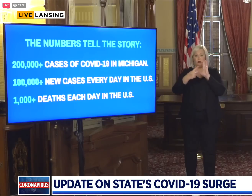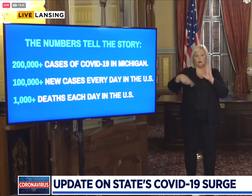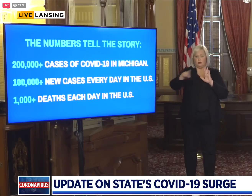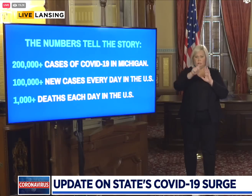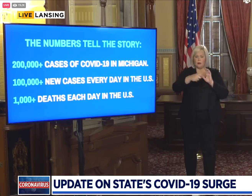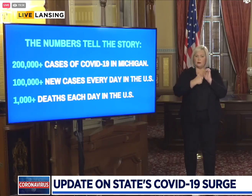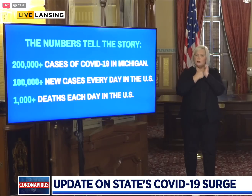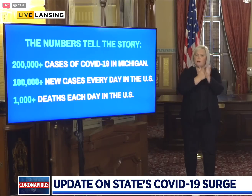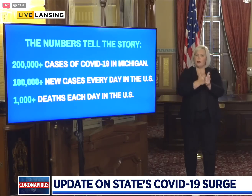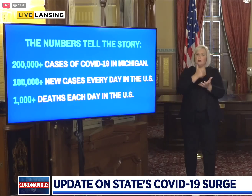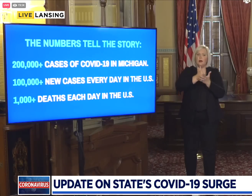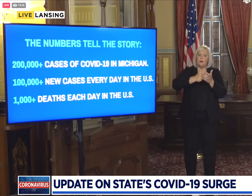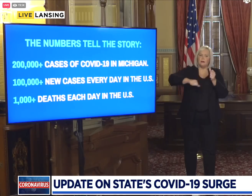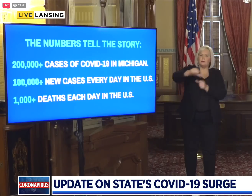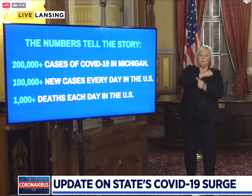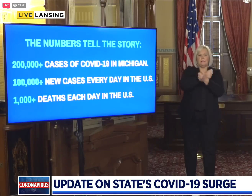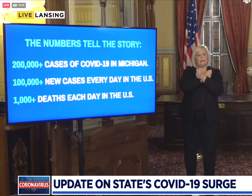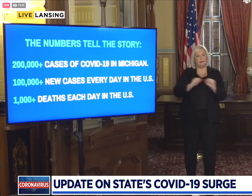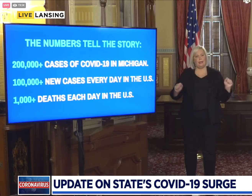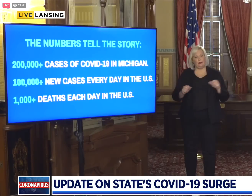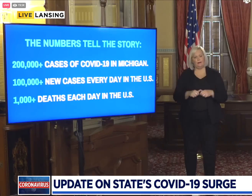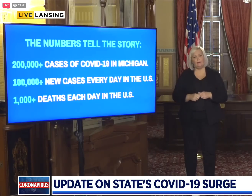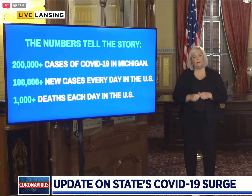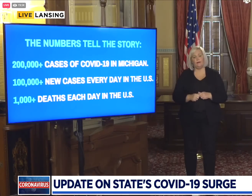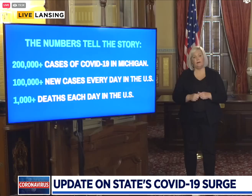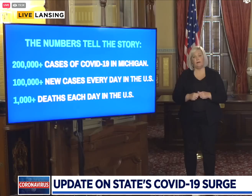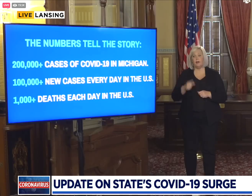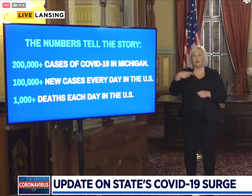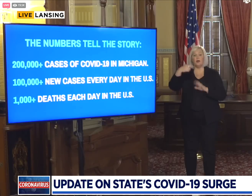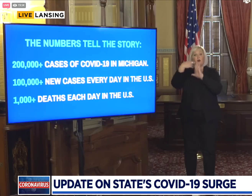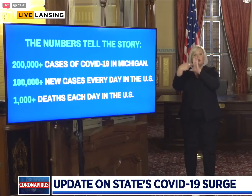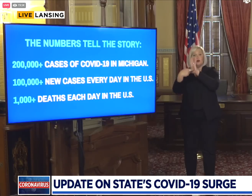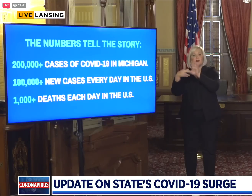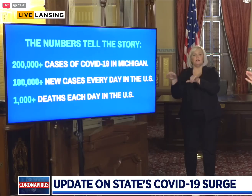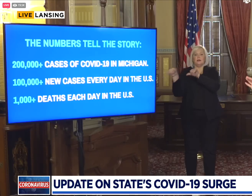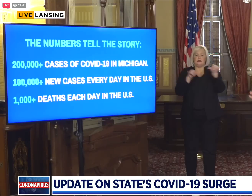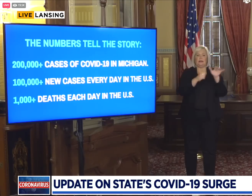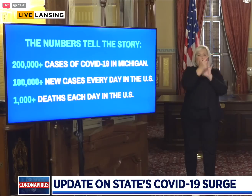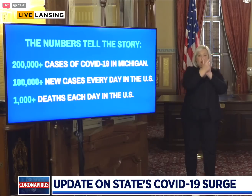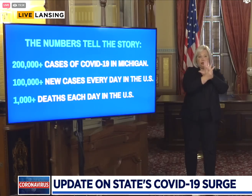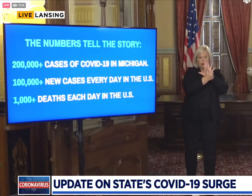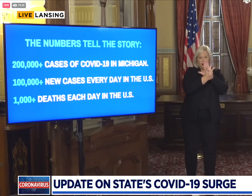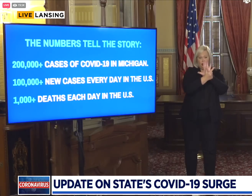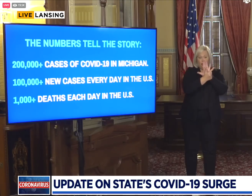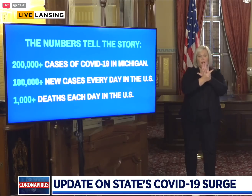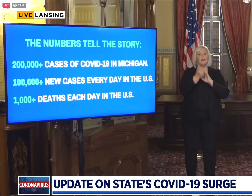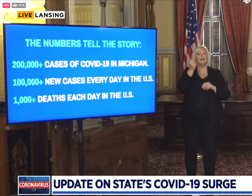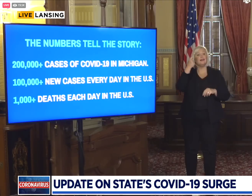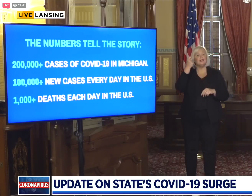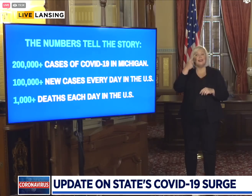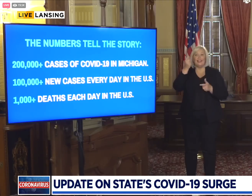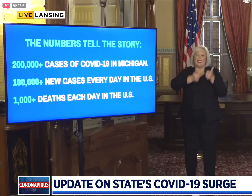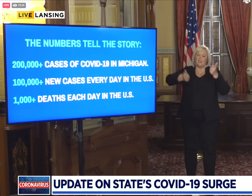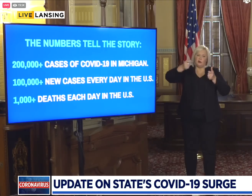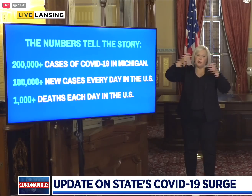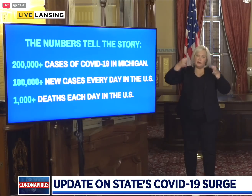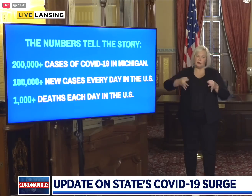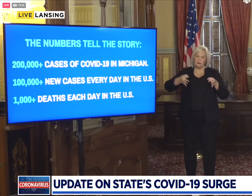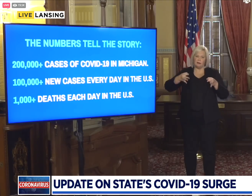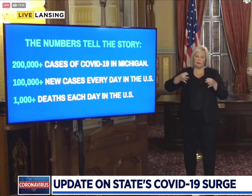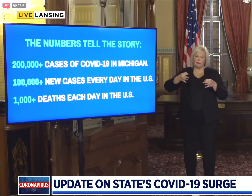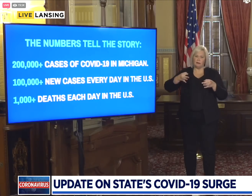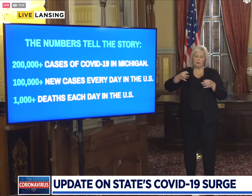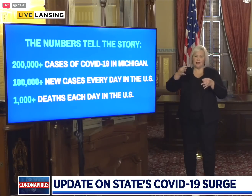one another. And these rules have the force of law. I know the Supreme Court decision was confusing, but I want to be